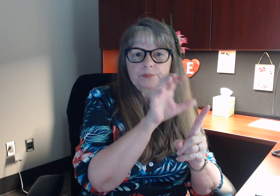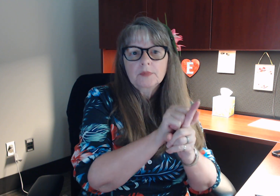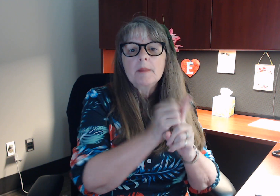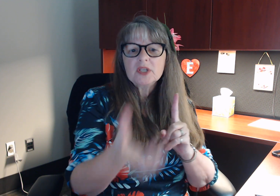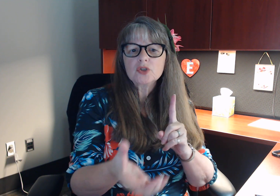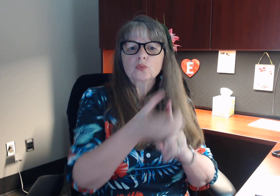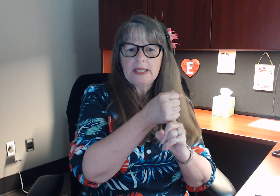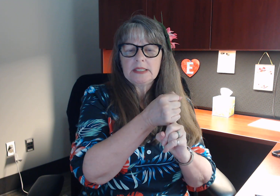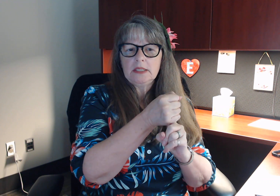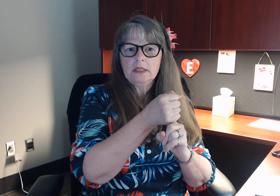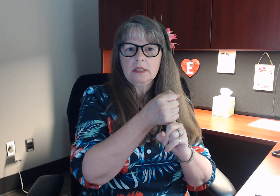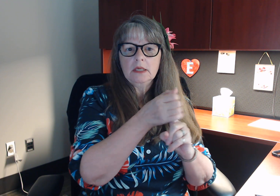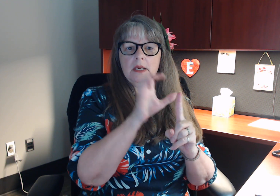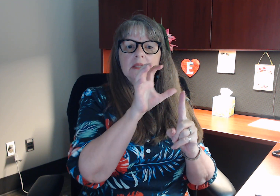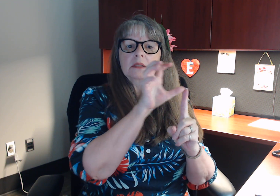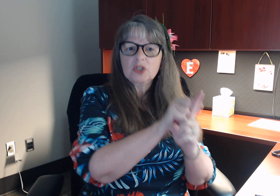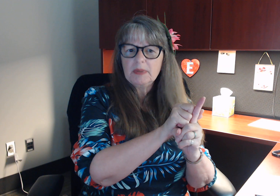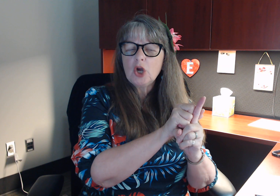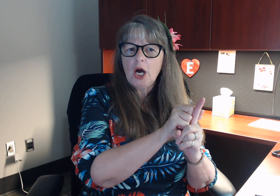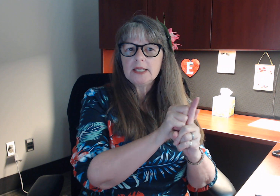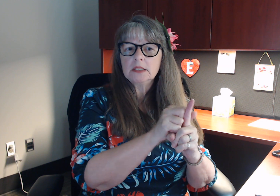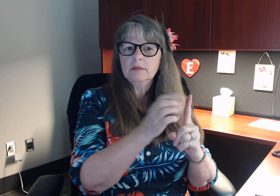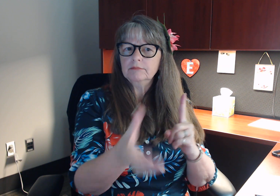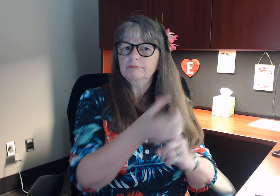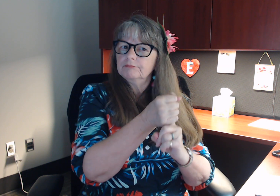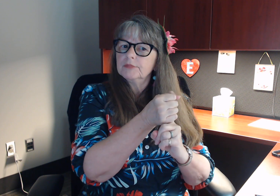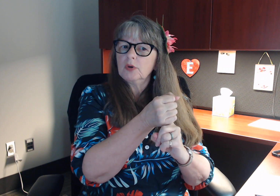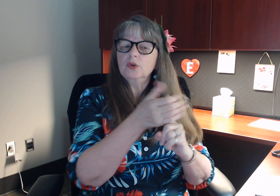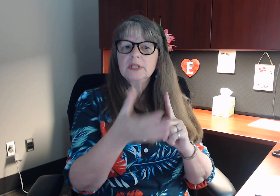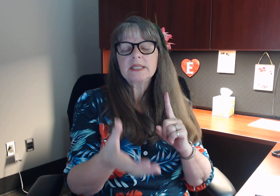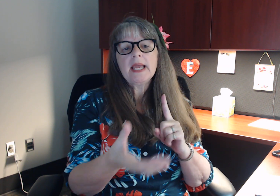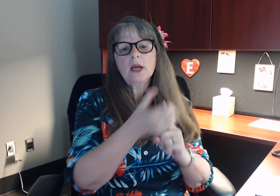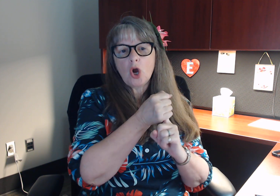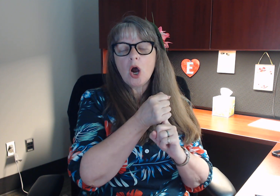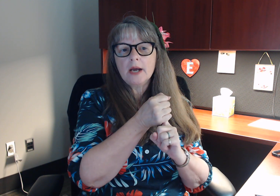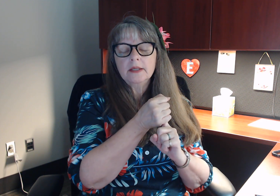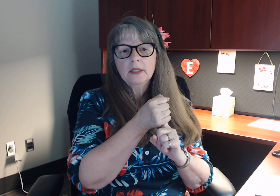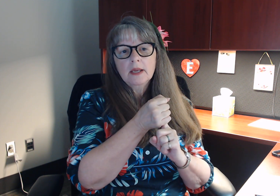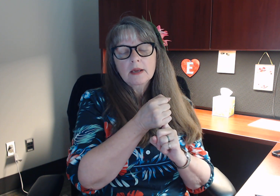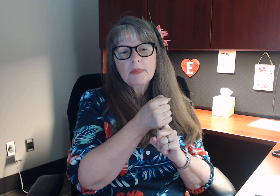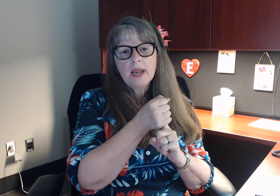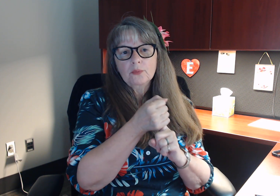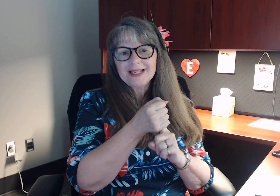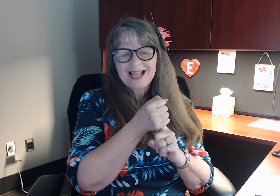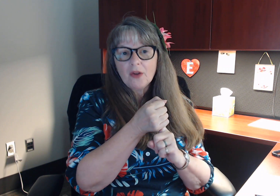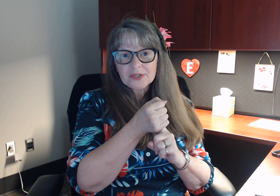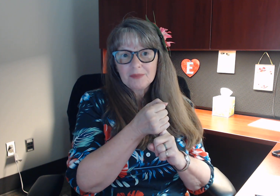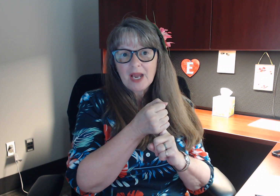But this is arrested. This could be caught. So you could say a caught and arrest all at the same time. So if